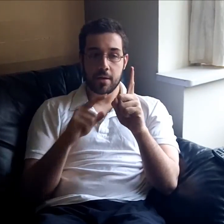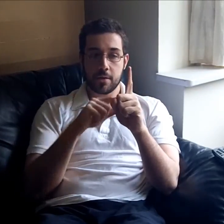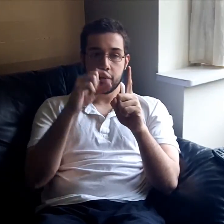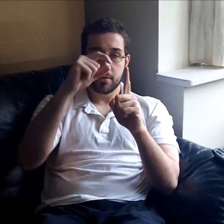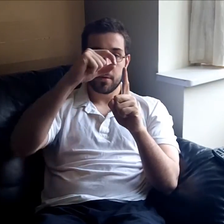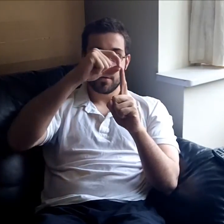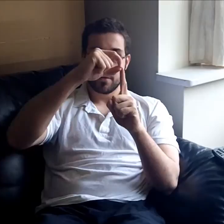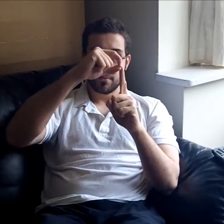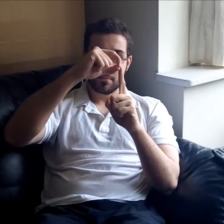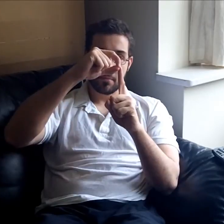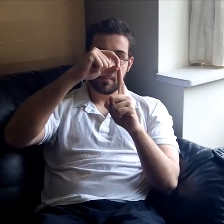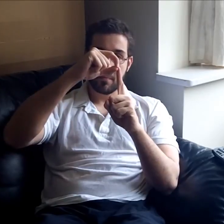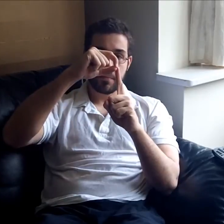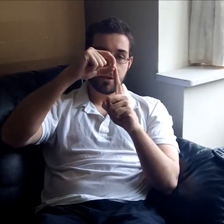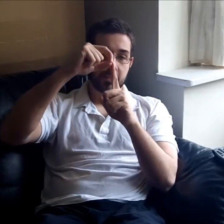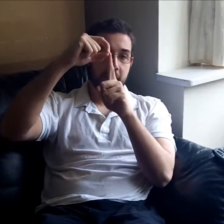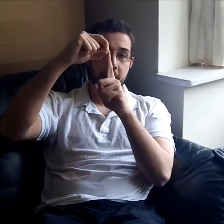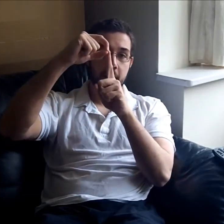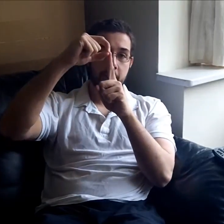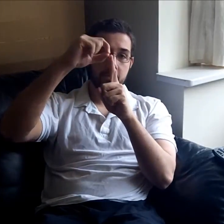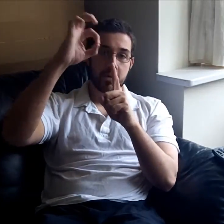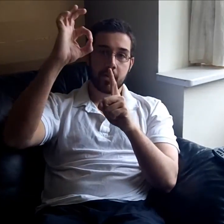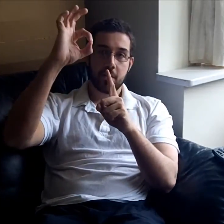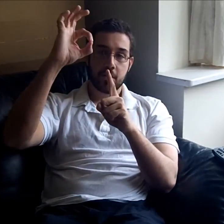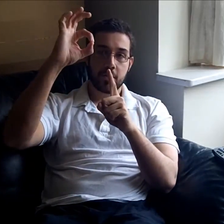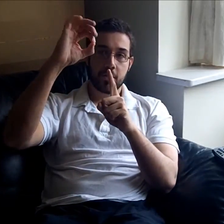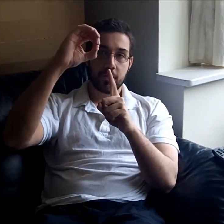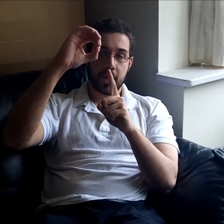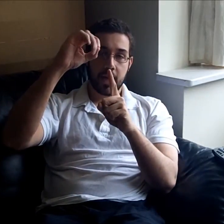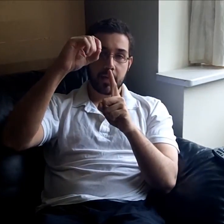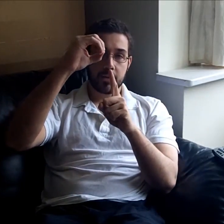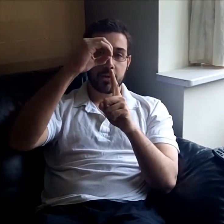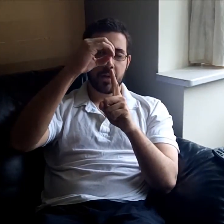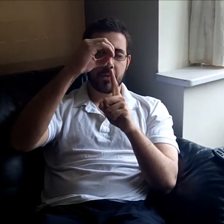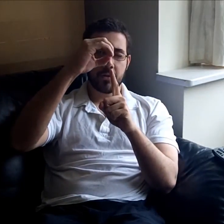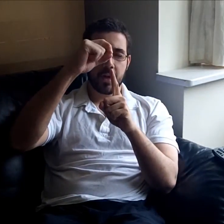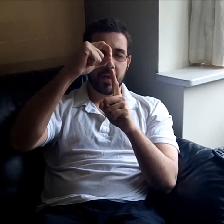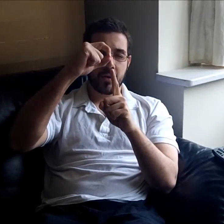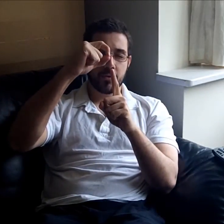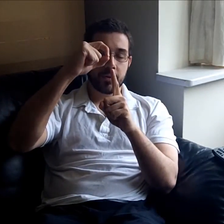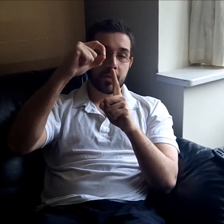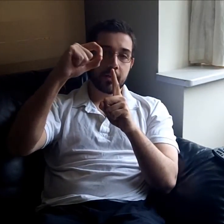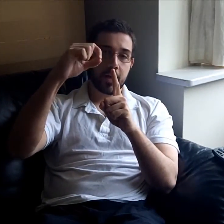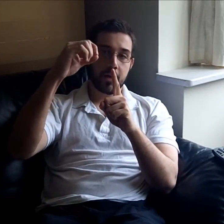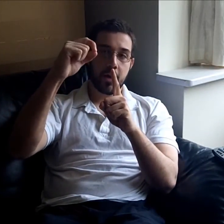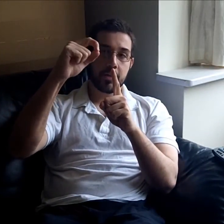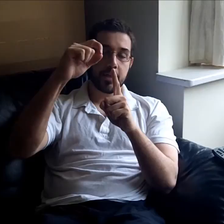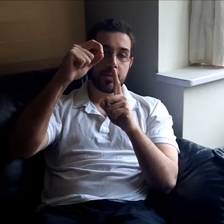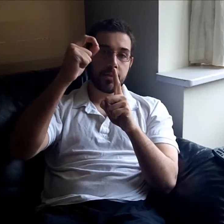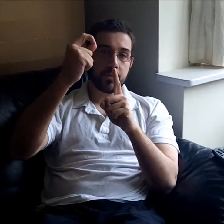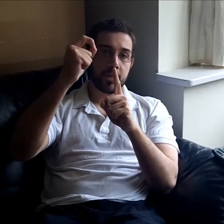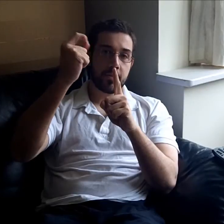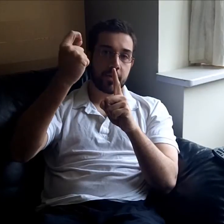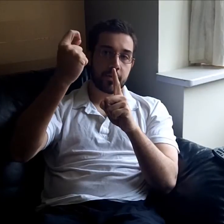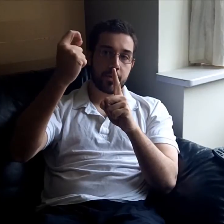guys, just make a P, circle with that hand. You can either do it like that or do it like that. I tend to do it with these fingers curled